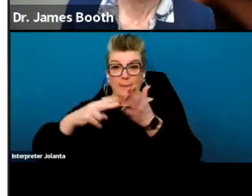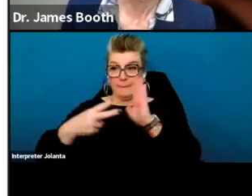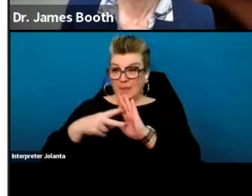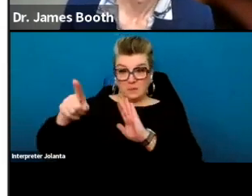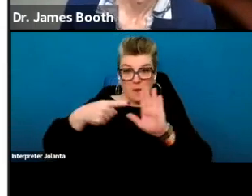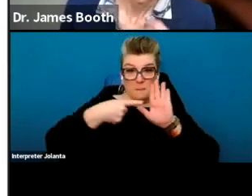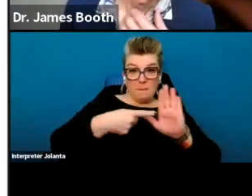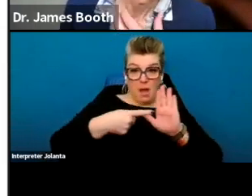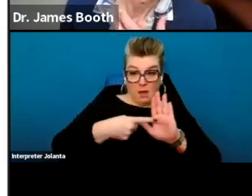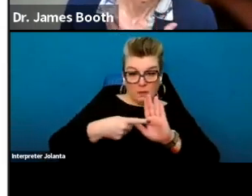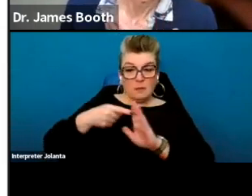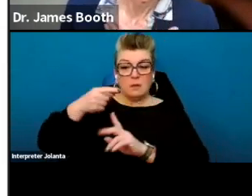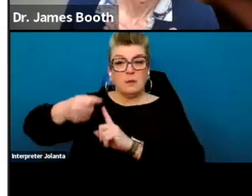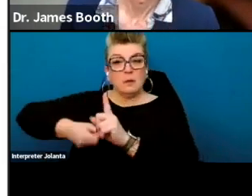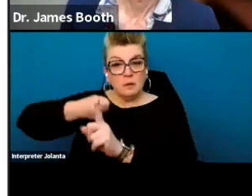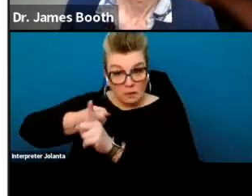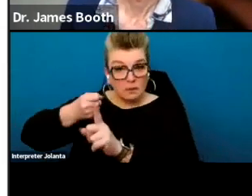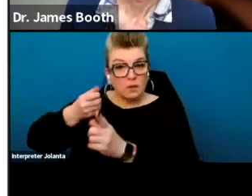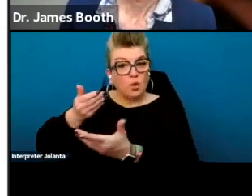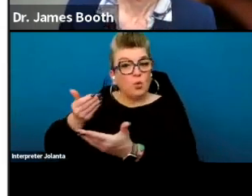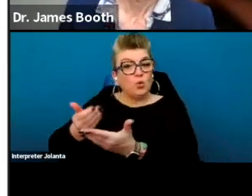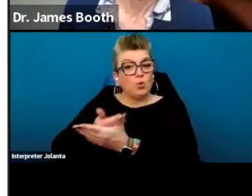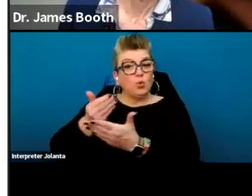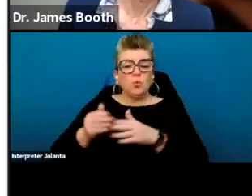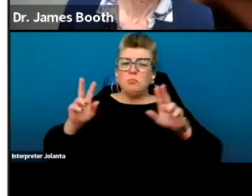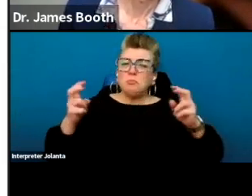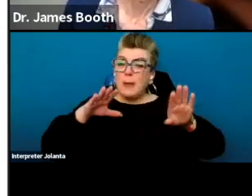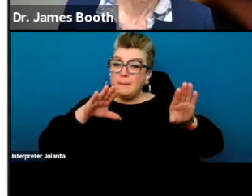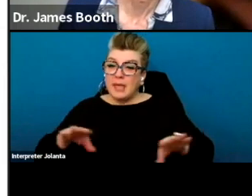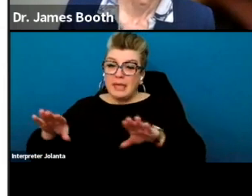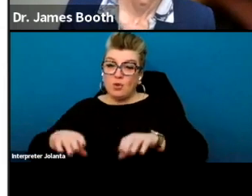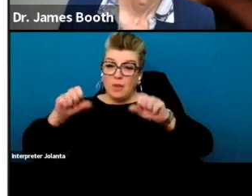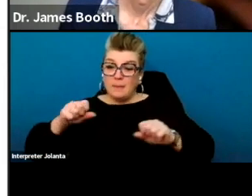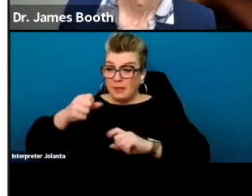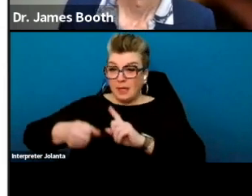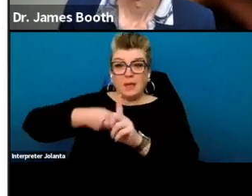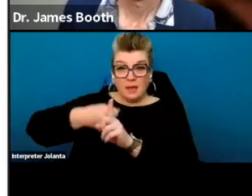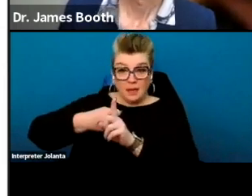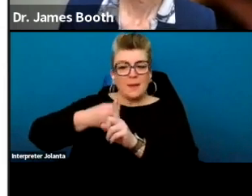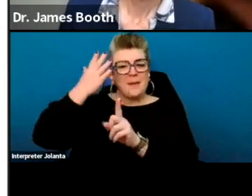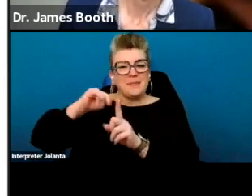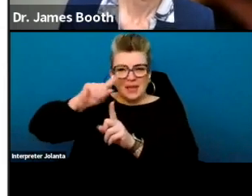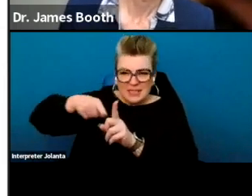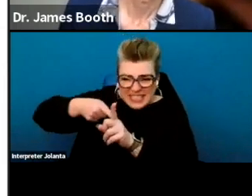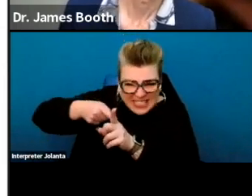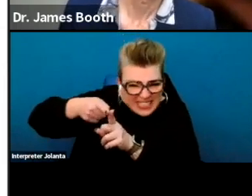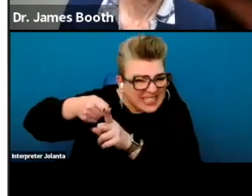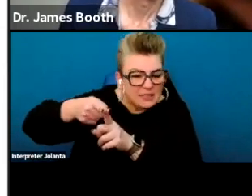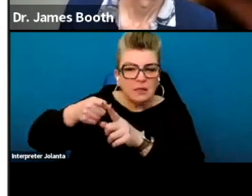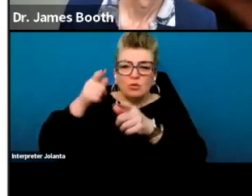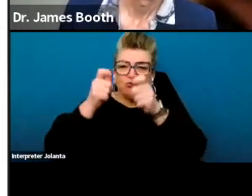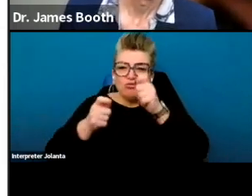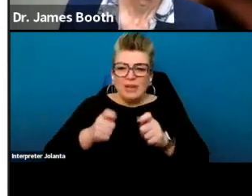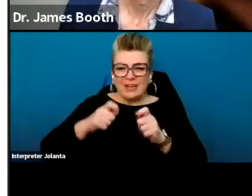the onset of a new kind of behavioral ability is due to the changes in